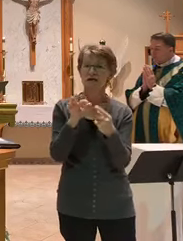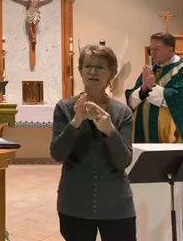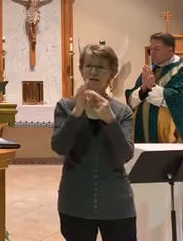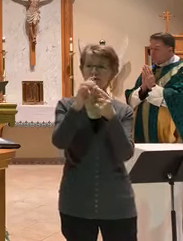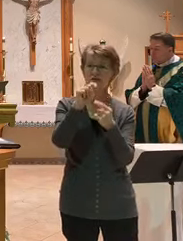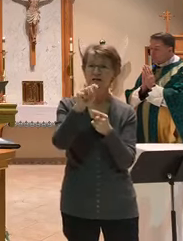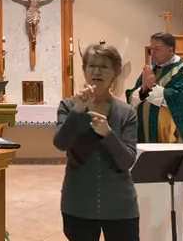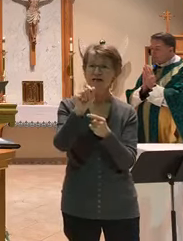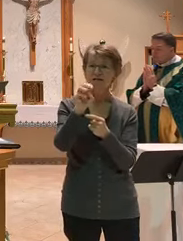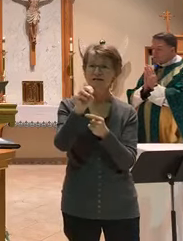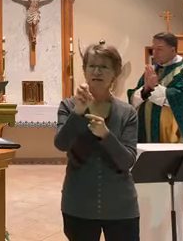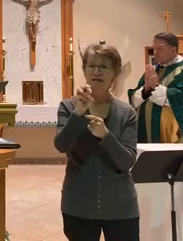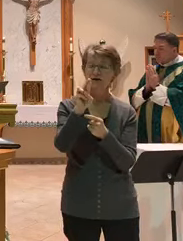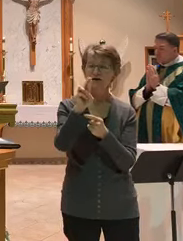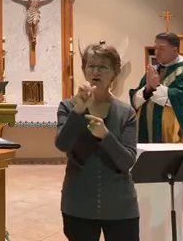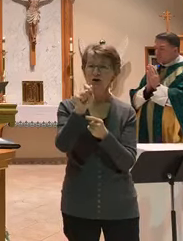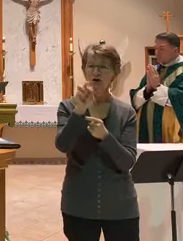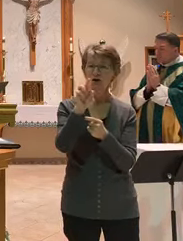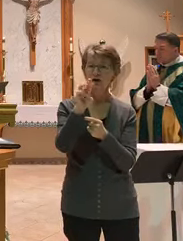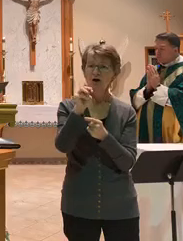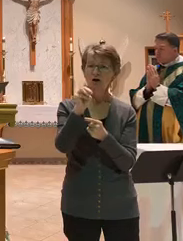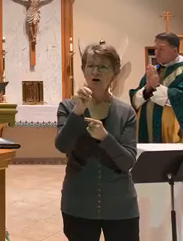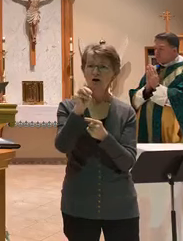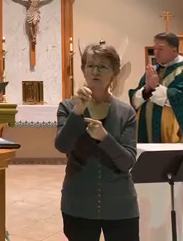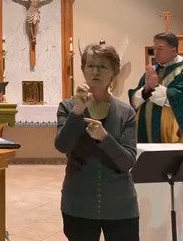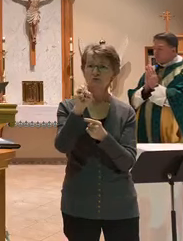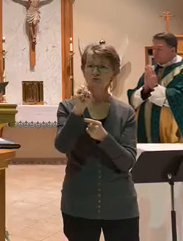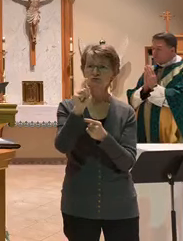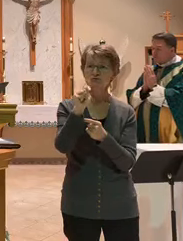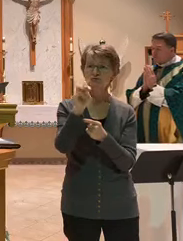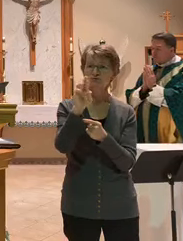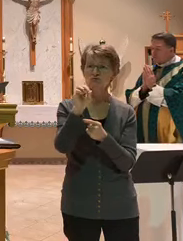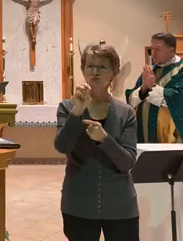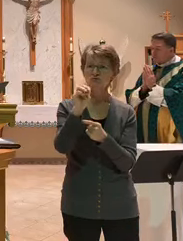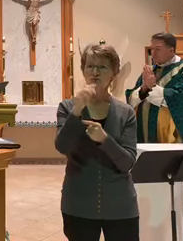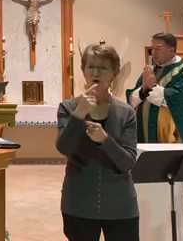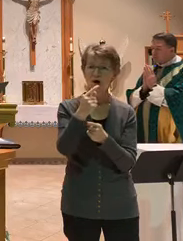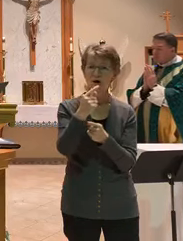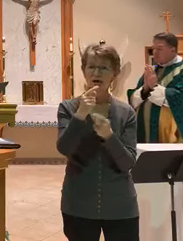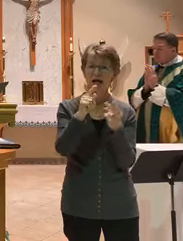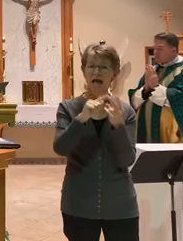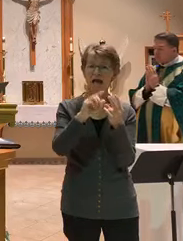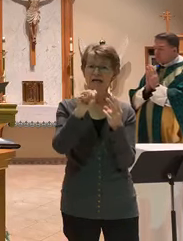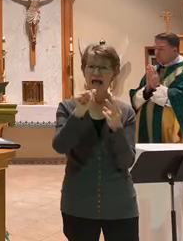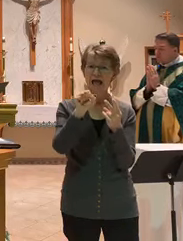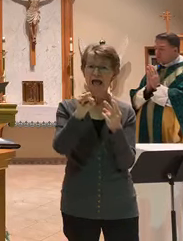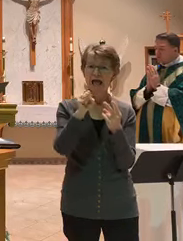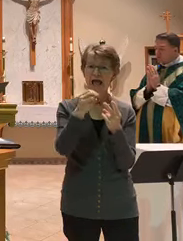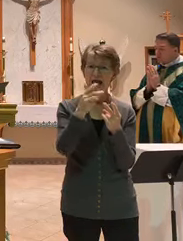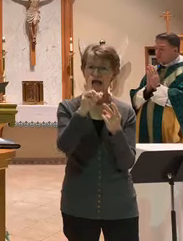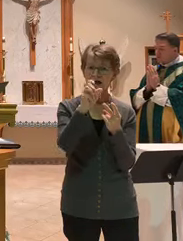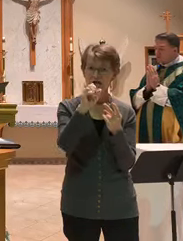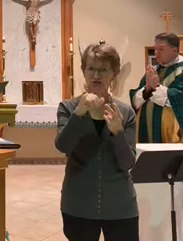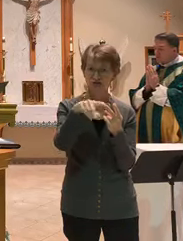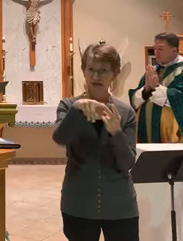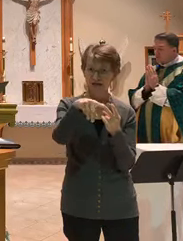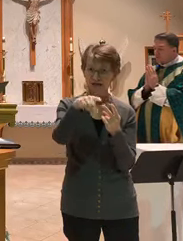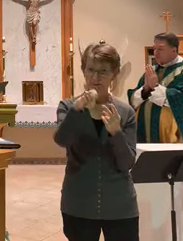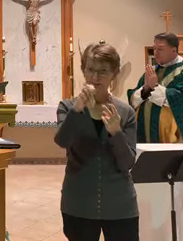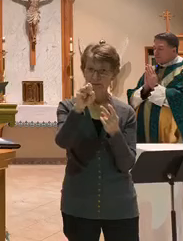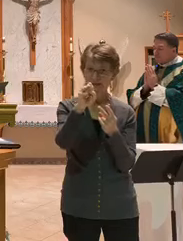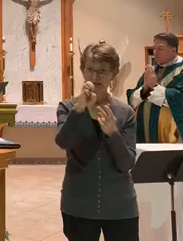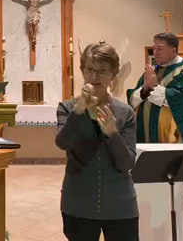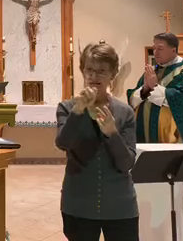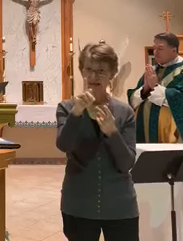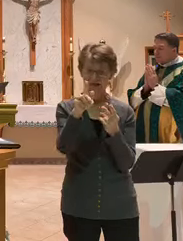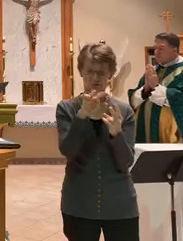Tanner Armstrong and Ashton Pizik, who were married this weekend, that they would grow in their love and commitment